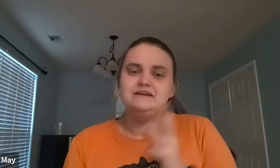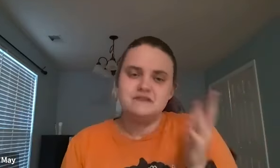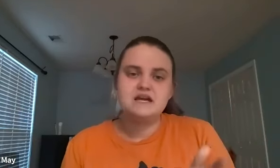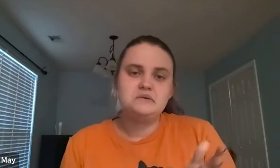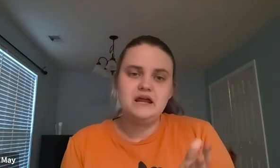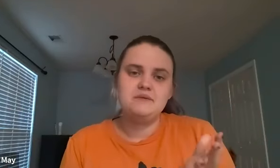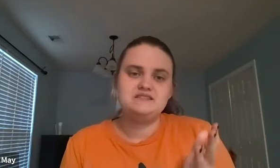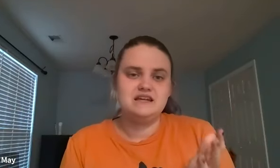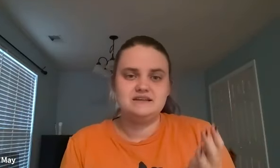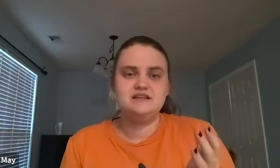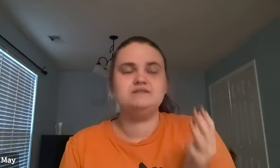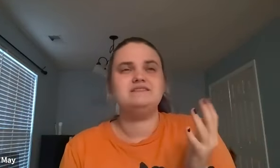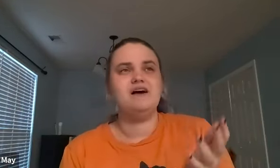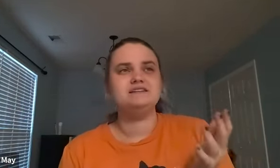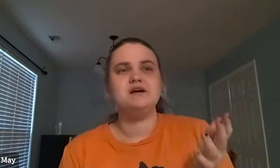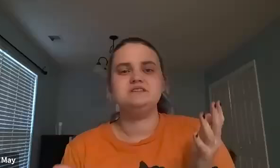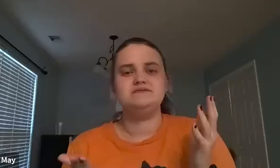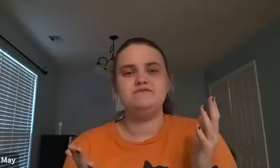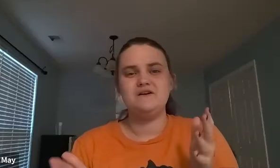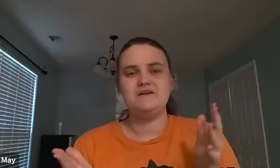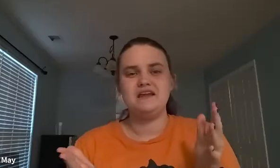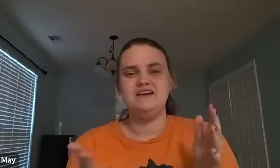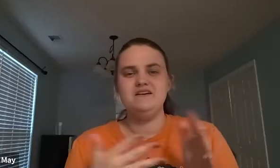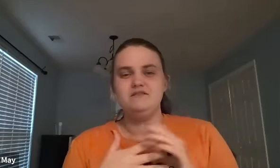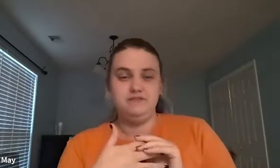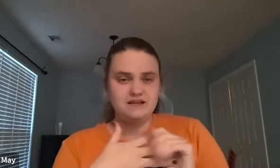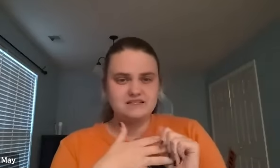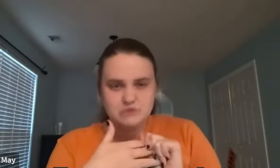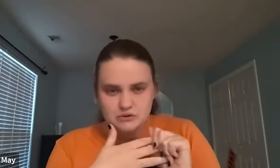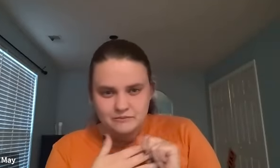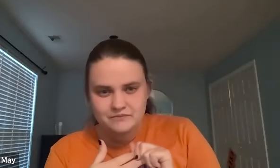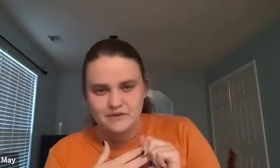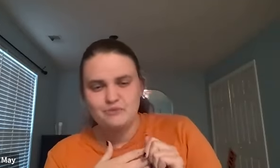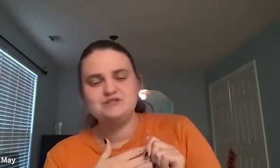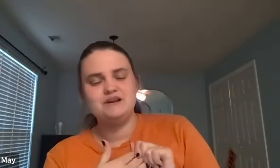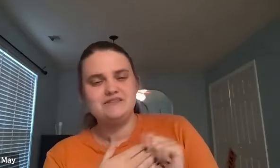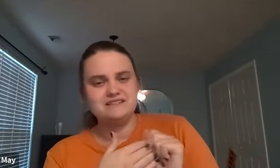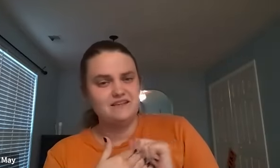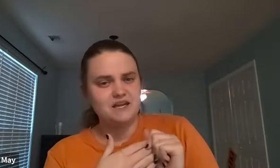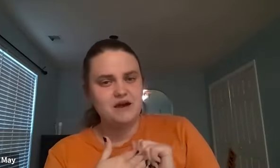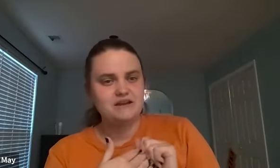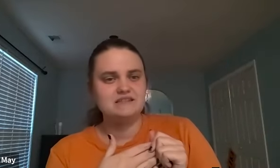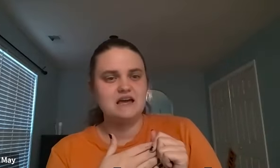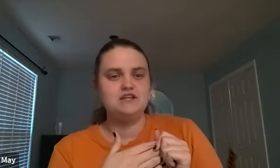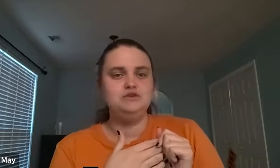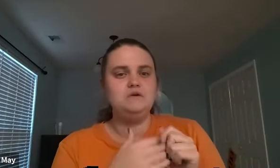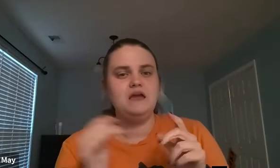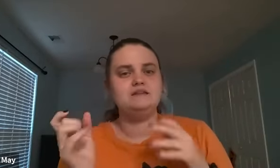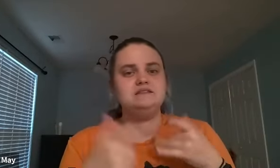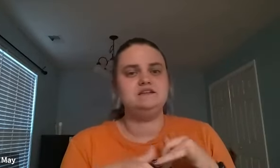that's kind of what happens in ASL is a lot of times it's very flexible, which is one of the things I like about it is that you can